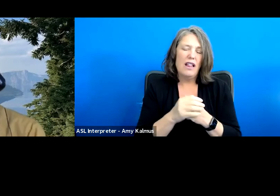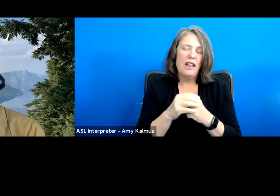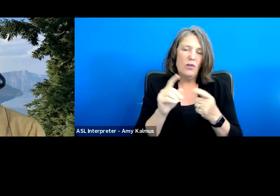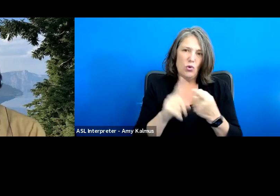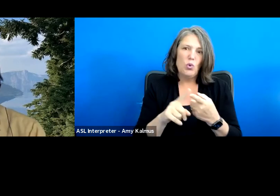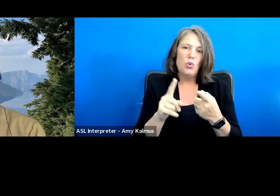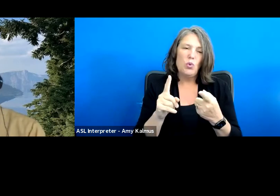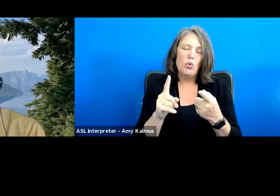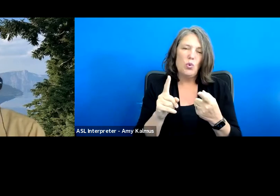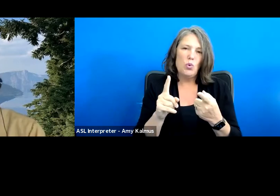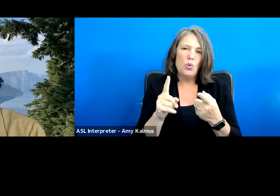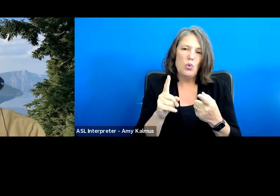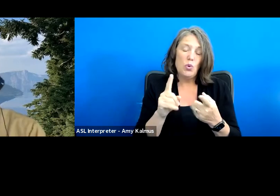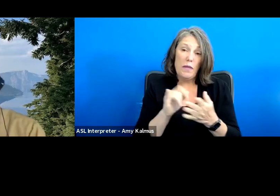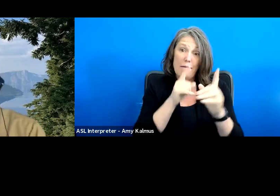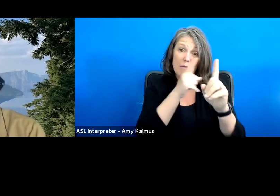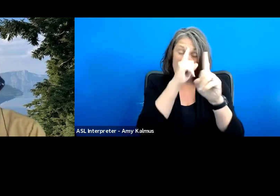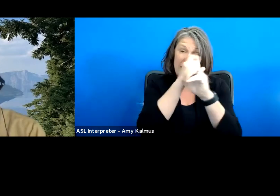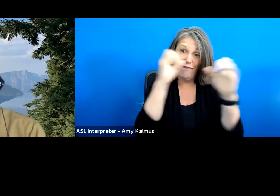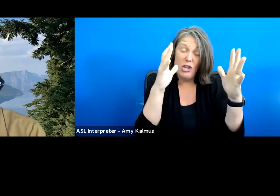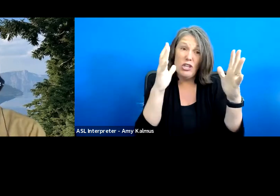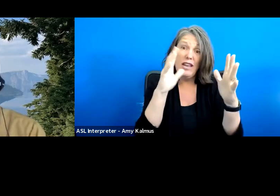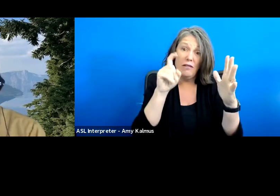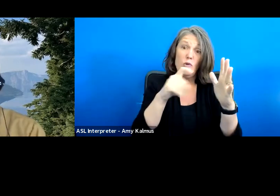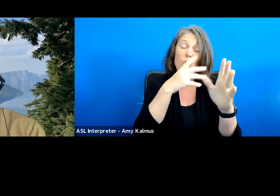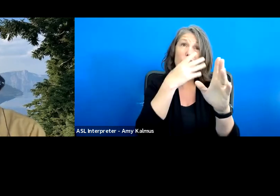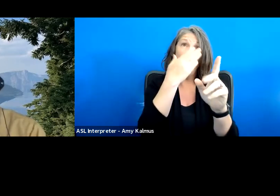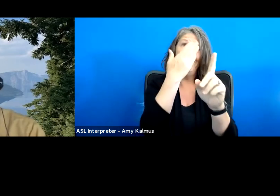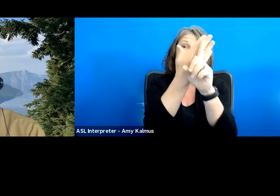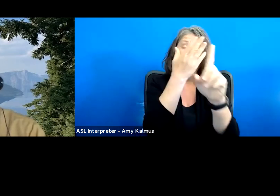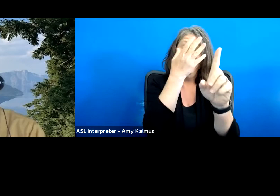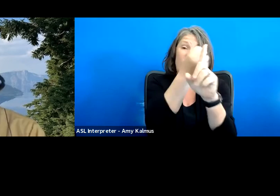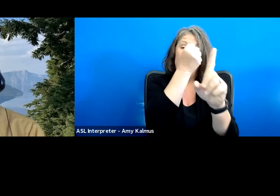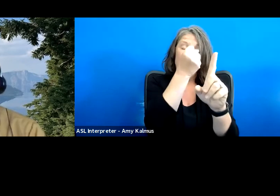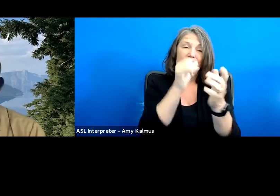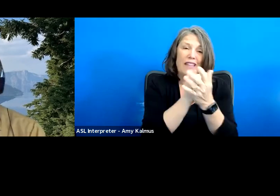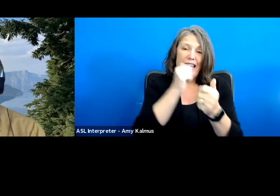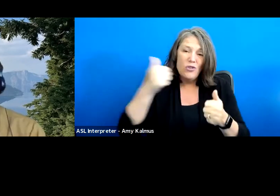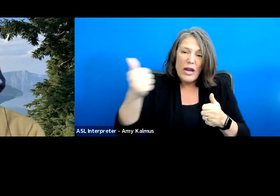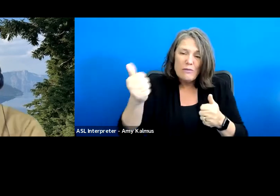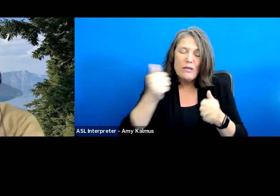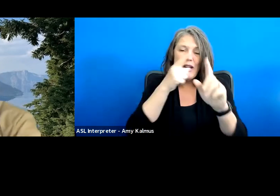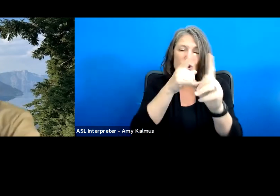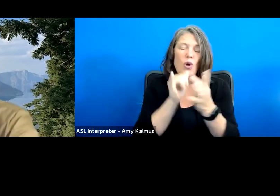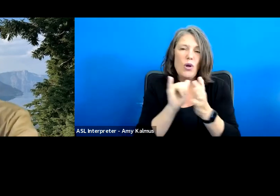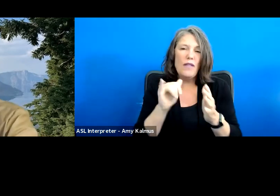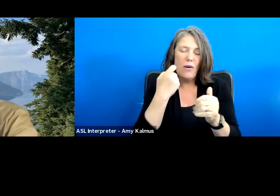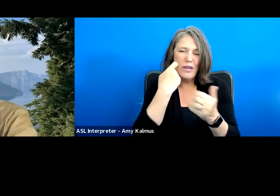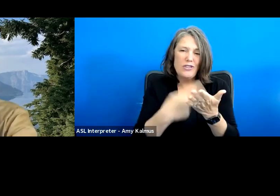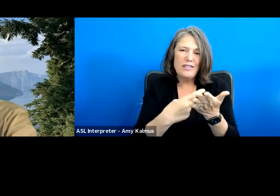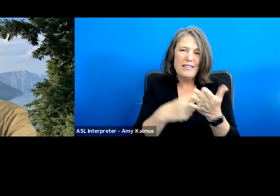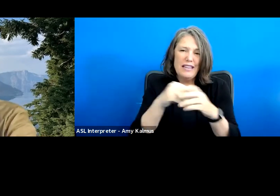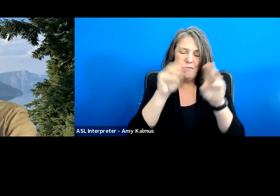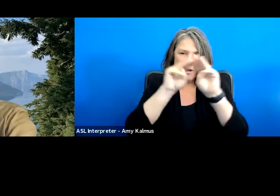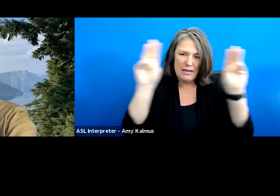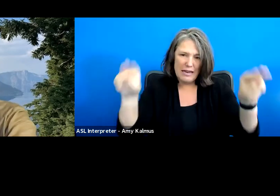achieving that mission and vision that we first talked about, that transportation goal that we discussed in